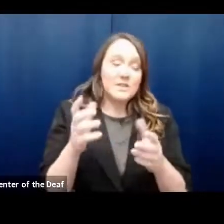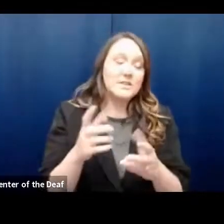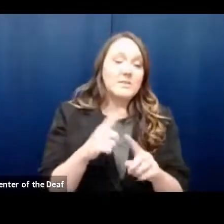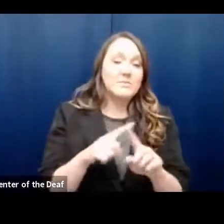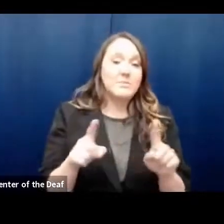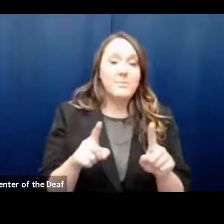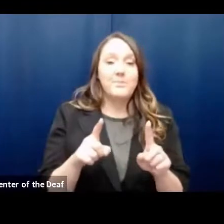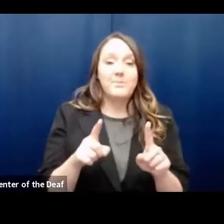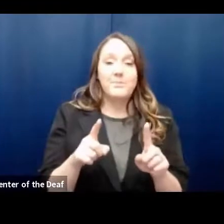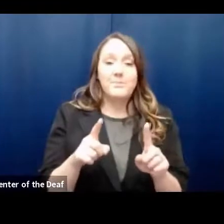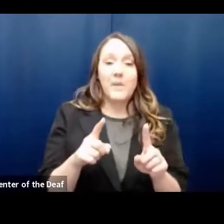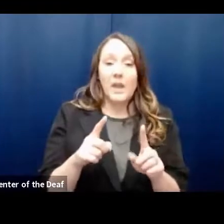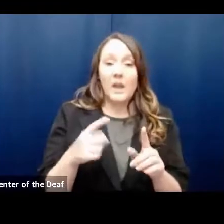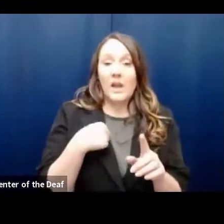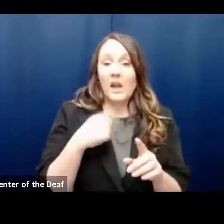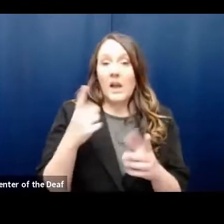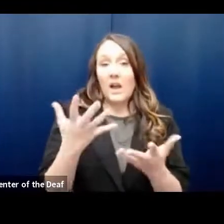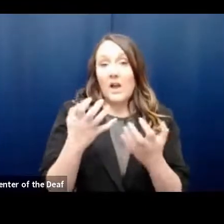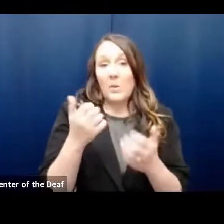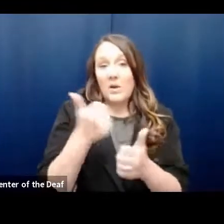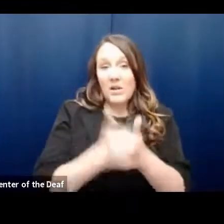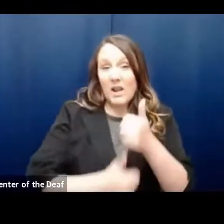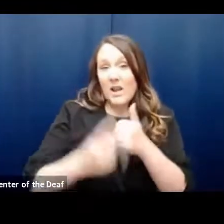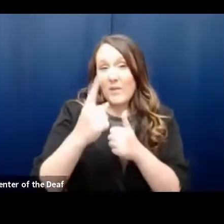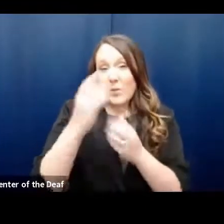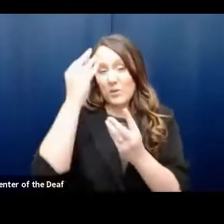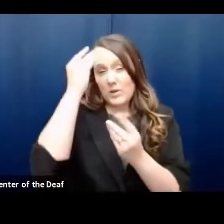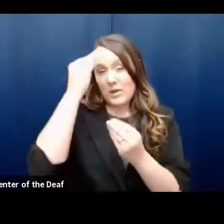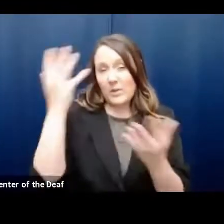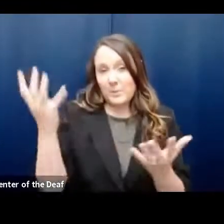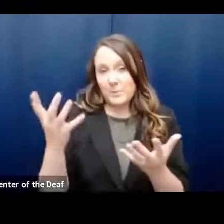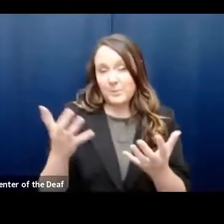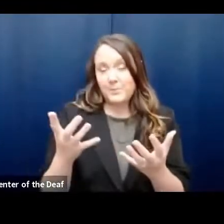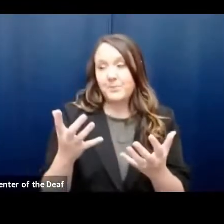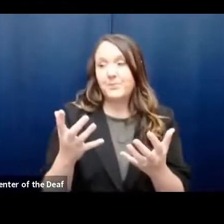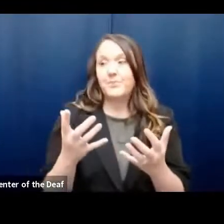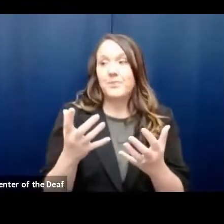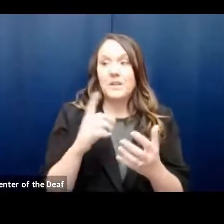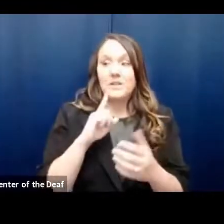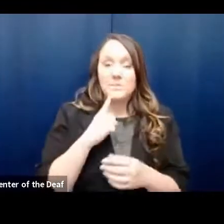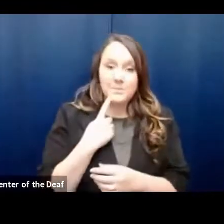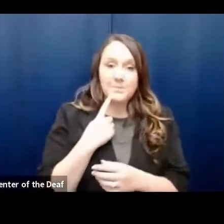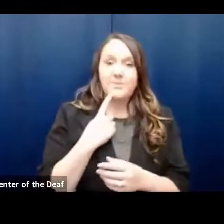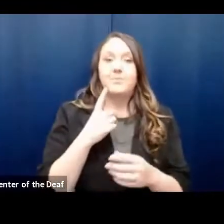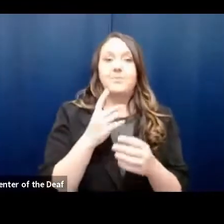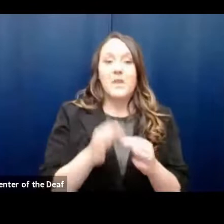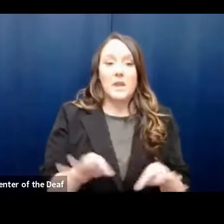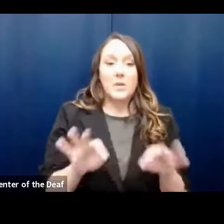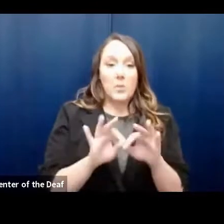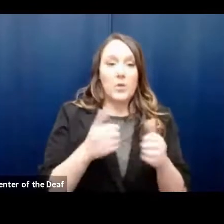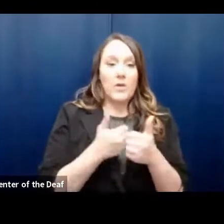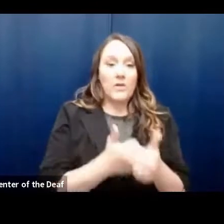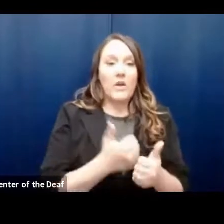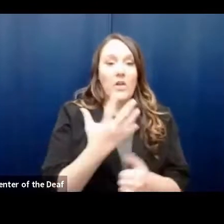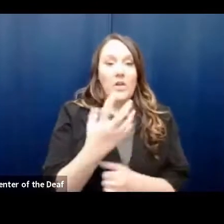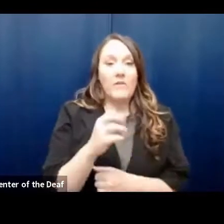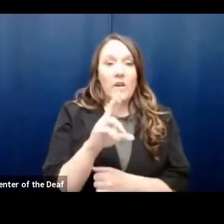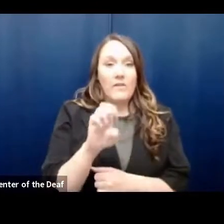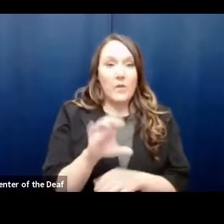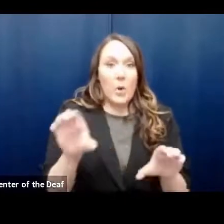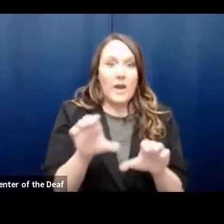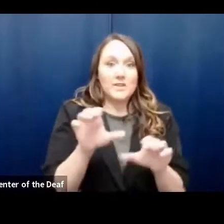What I just want everybody to think about is being so diligent about the 5 core actions that you just make all your friends